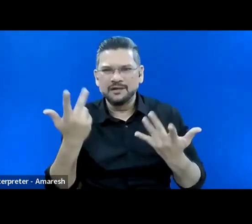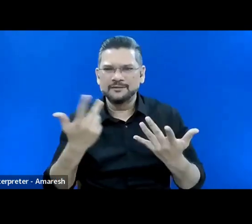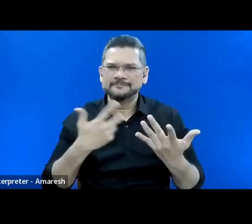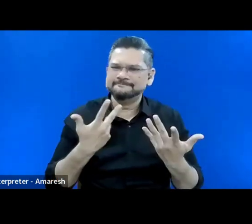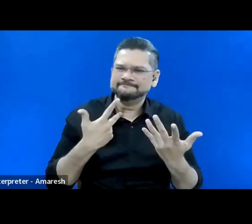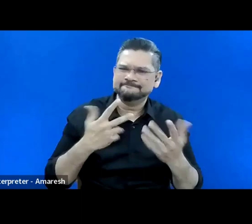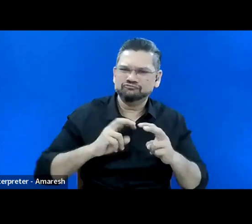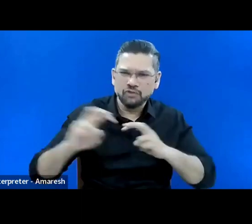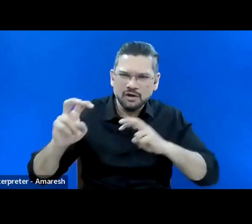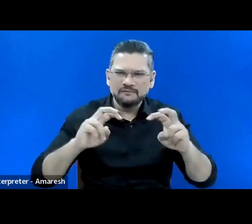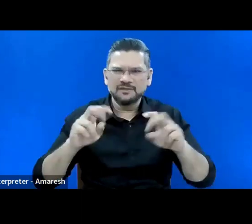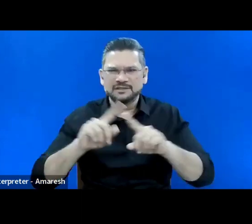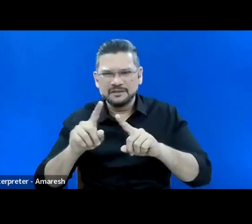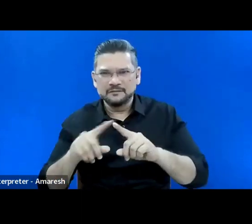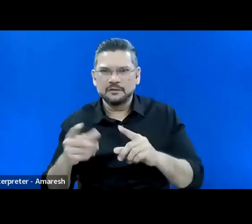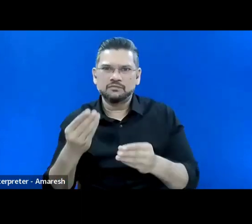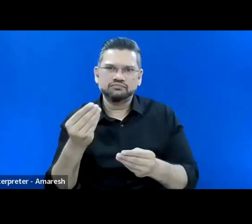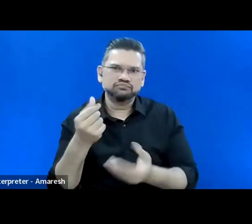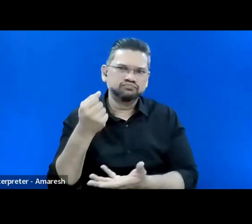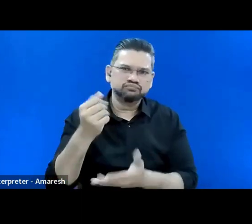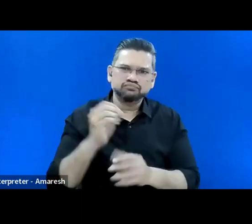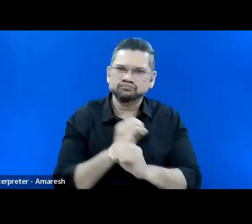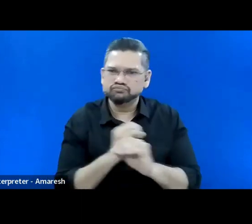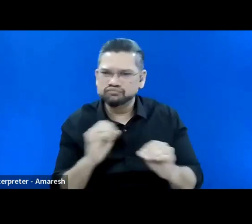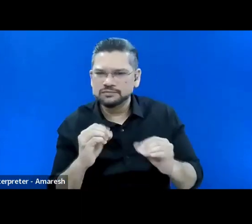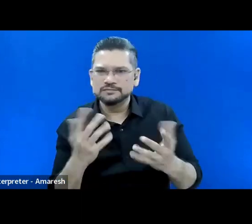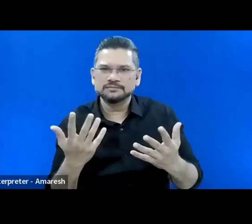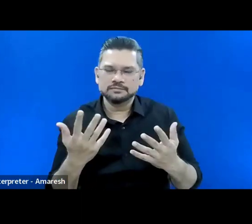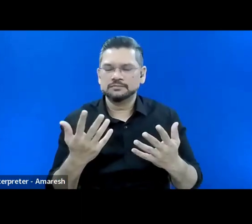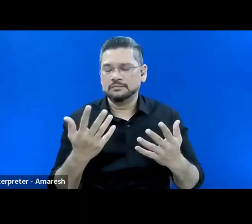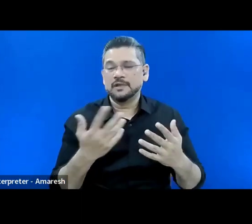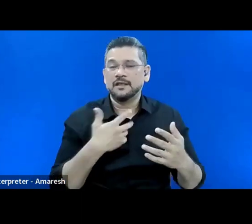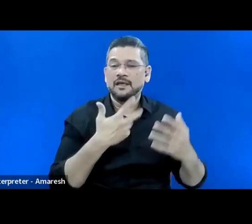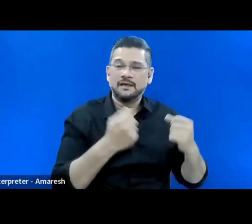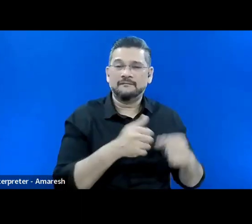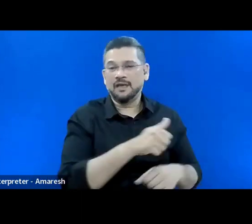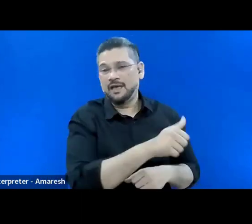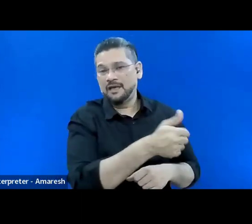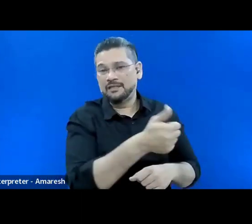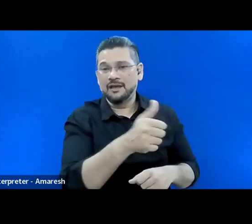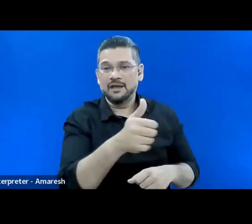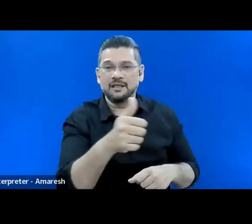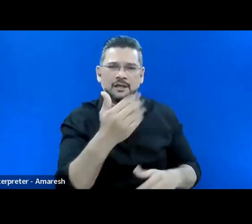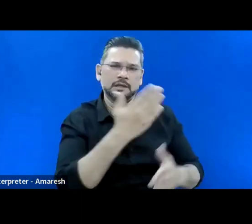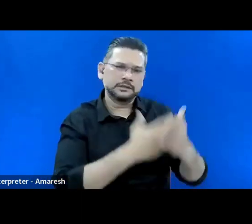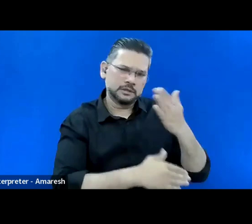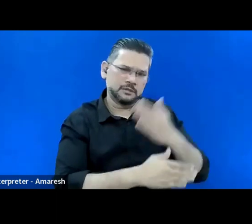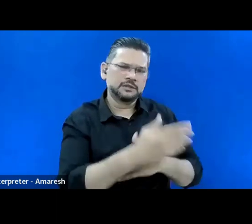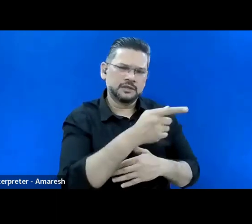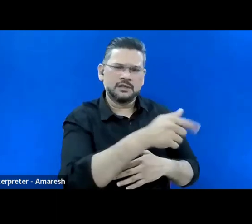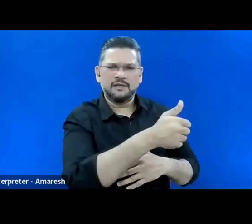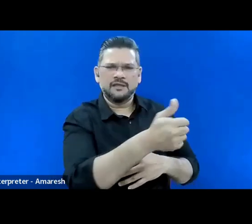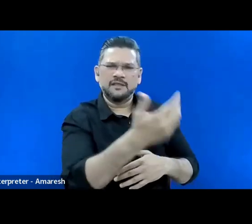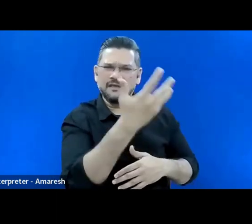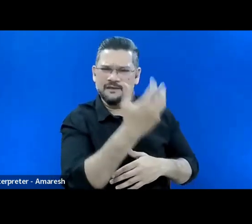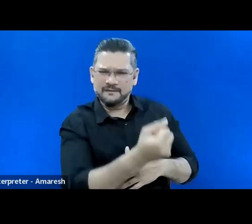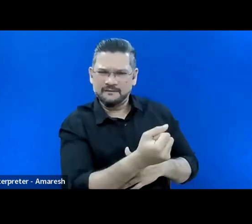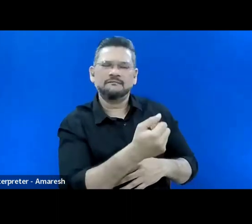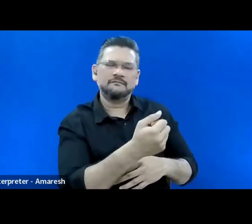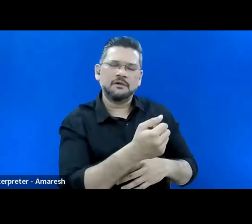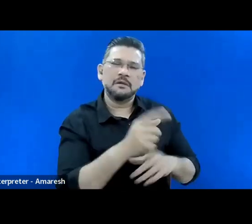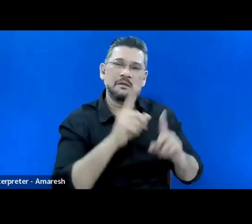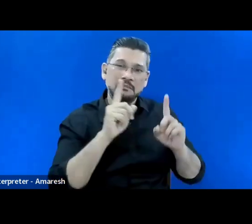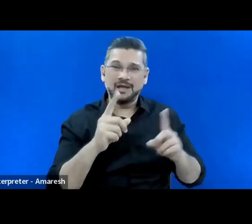cross disability movement that's already supporting other small neighboring islands, but we need